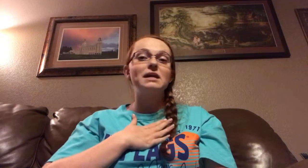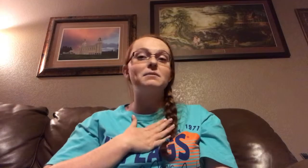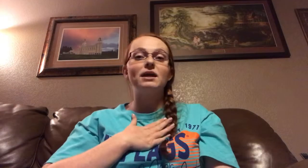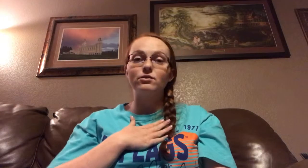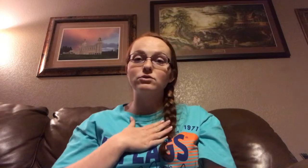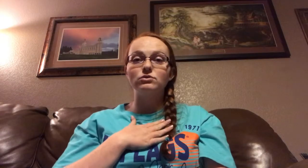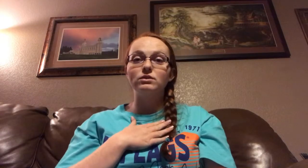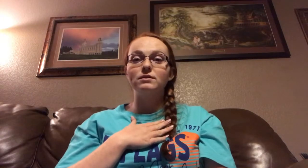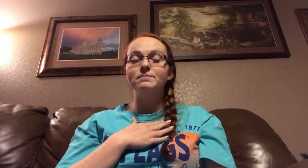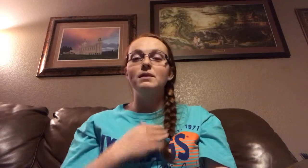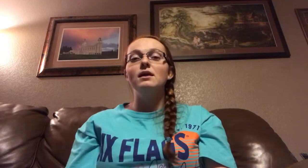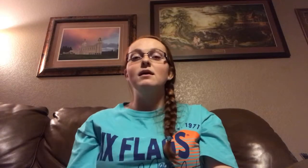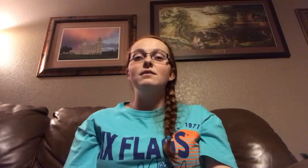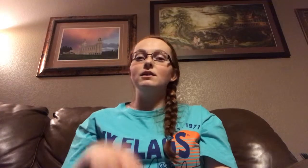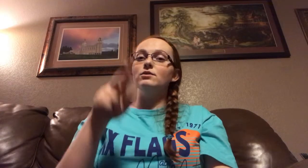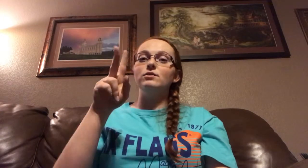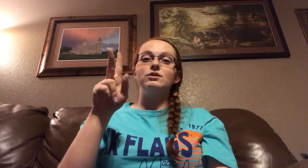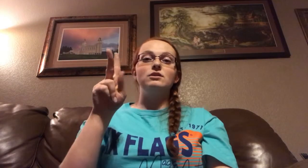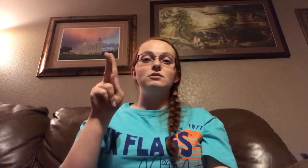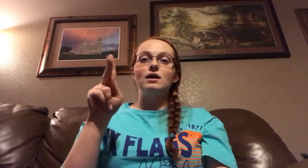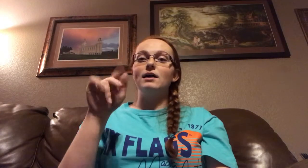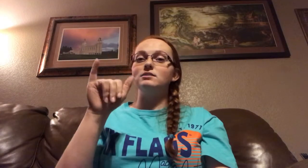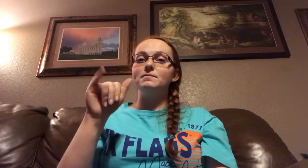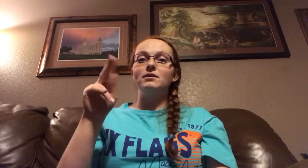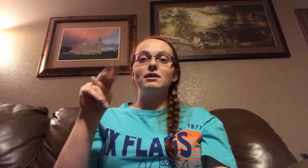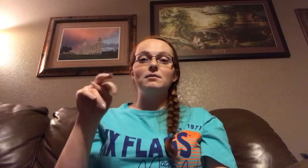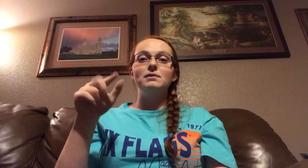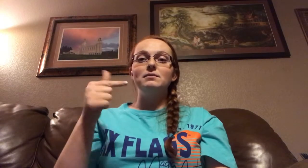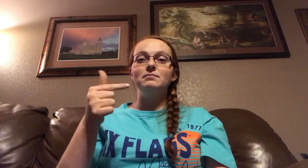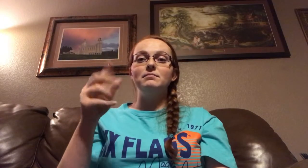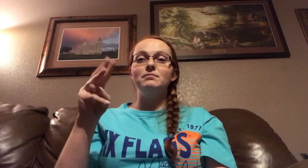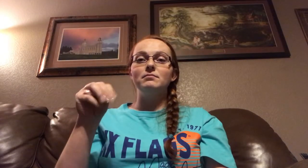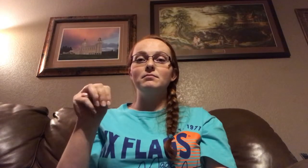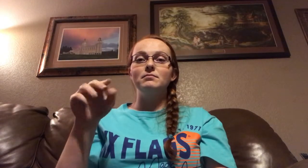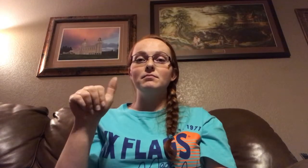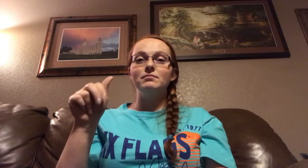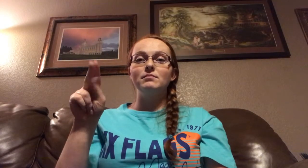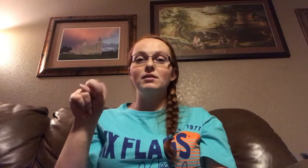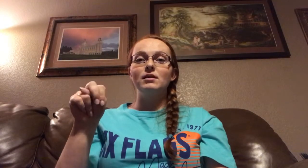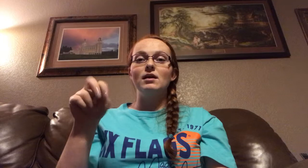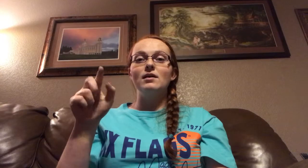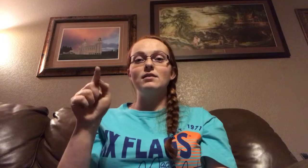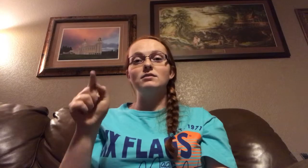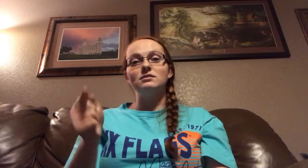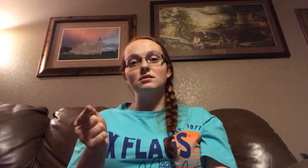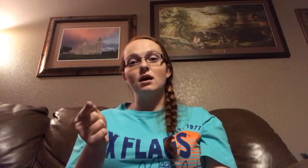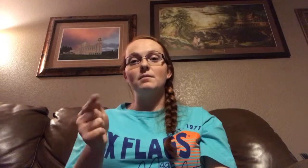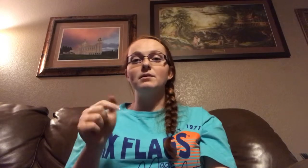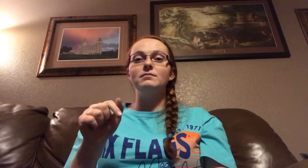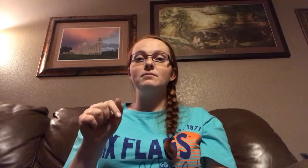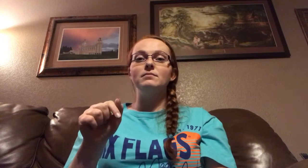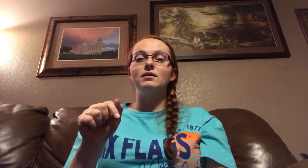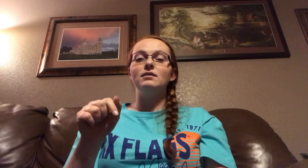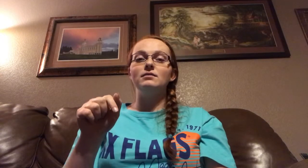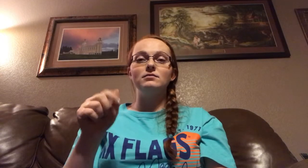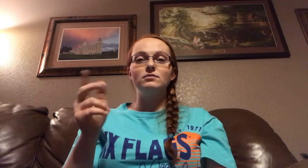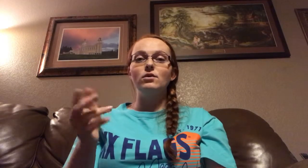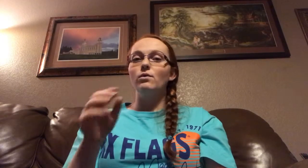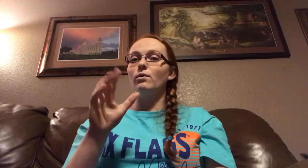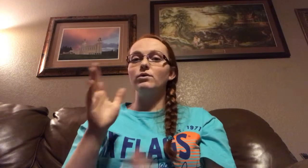Kingman, Arizona, then you could, I'd spell Kingman, and this is comma, or you